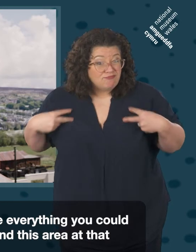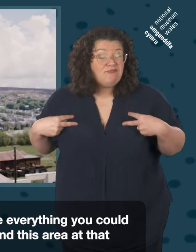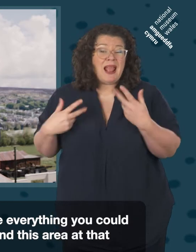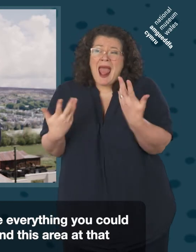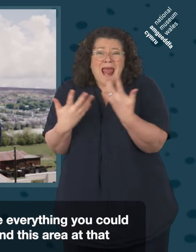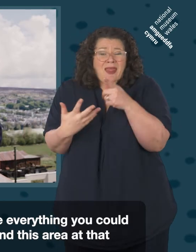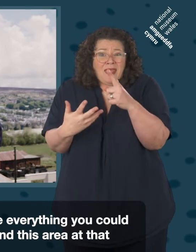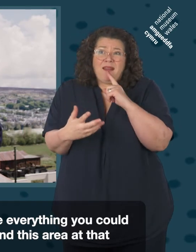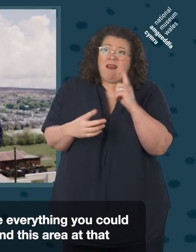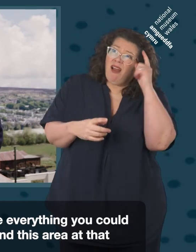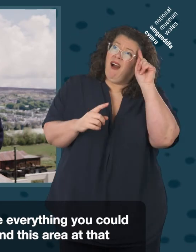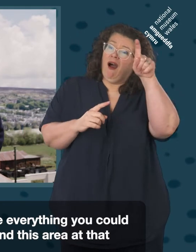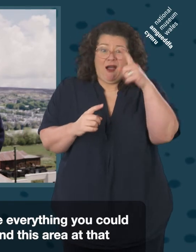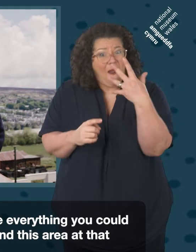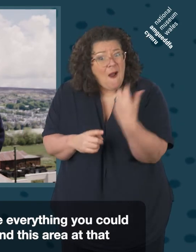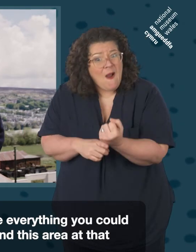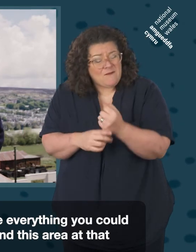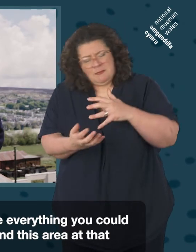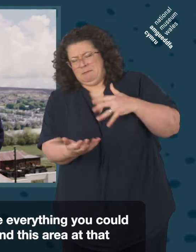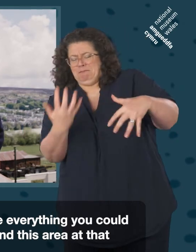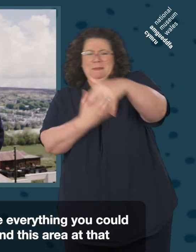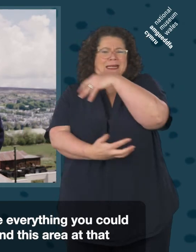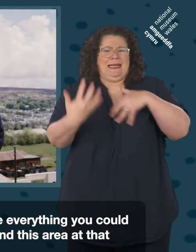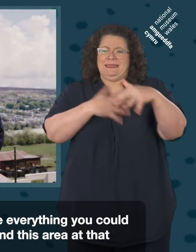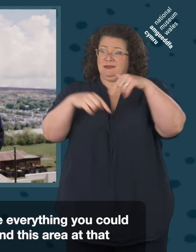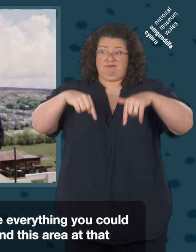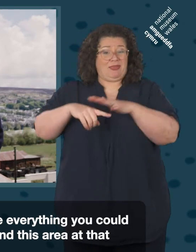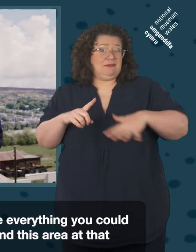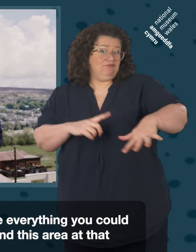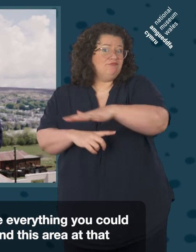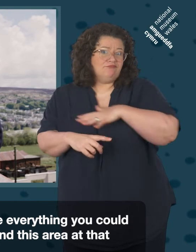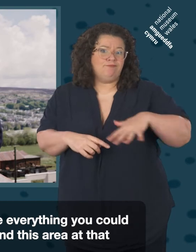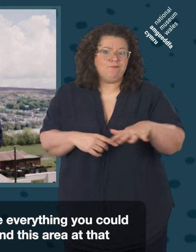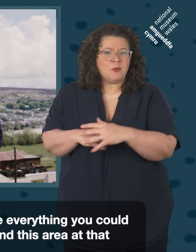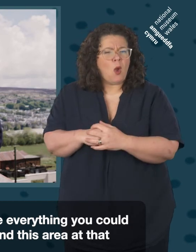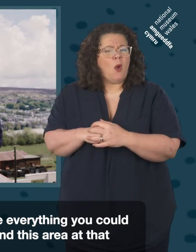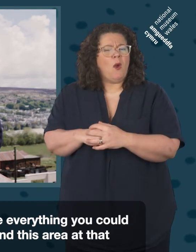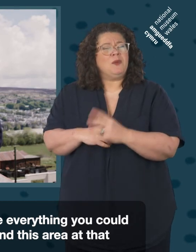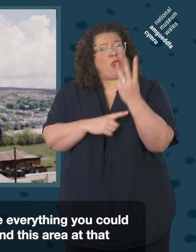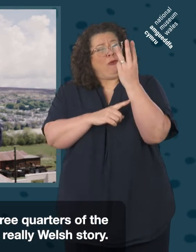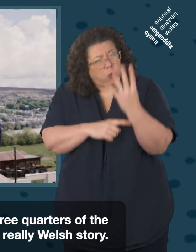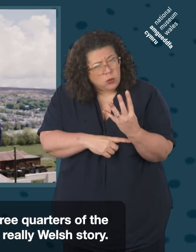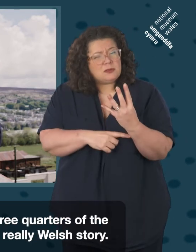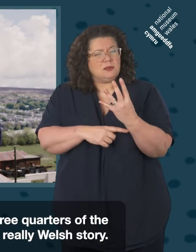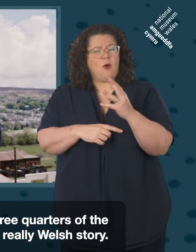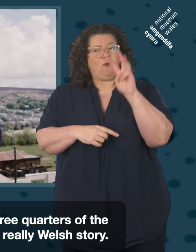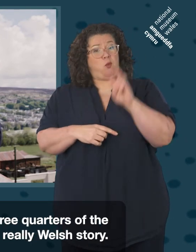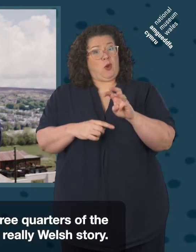was preachers, there was everything you can mention, all mixed together. And this area at that